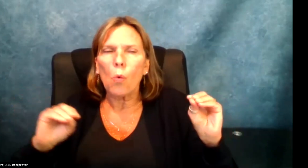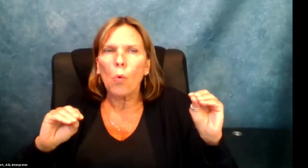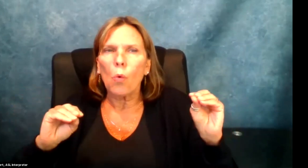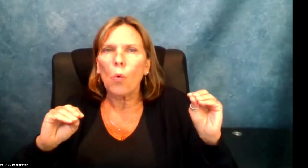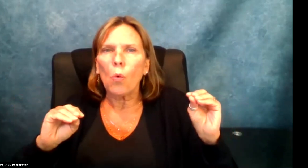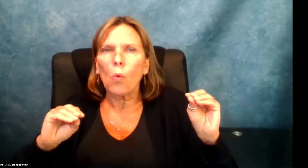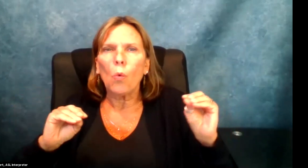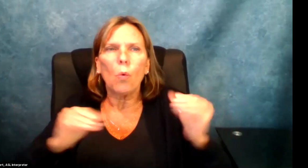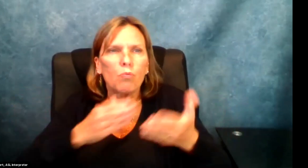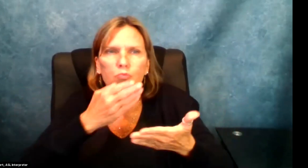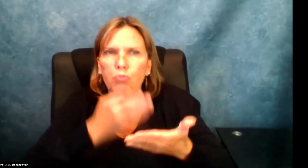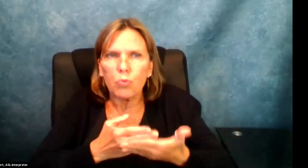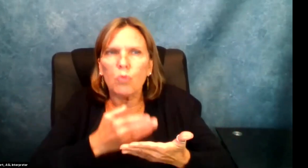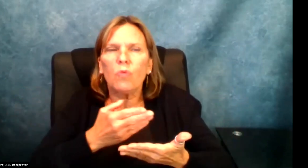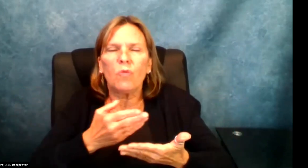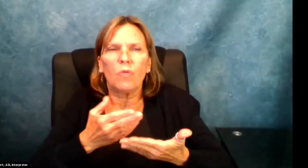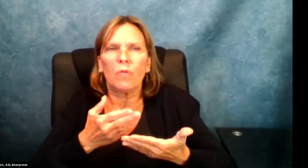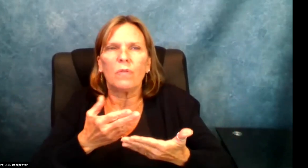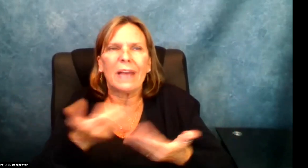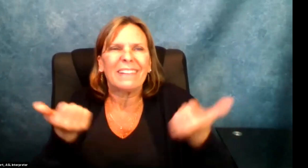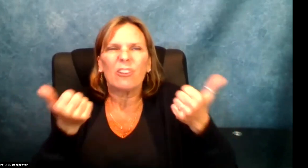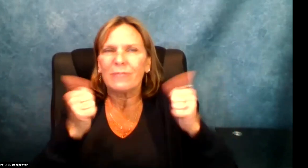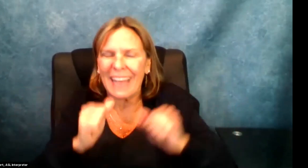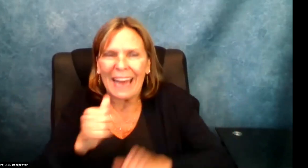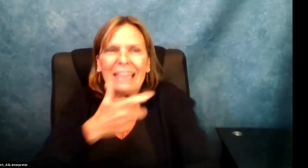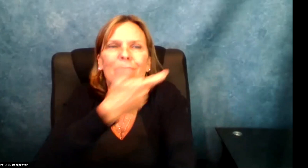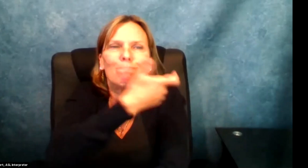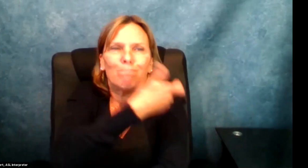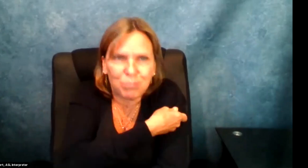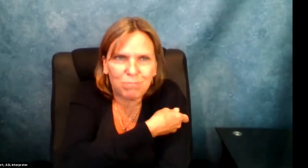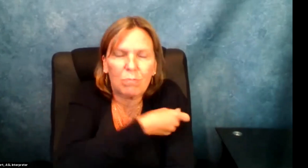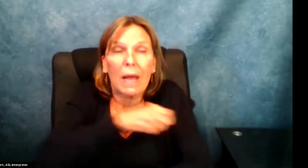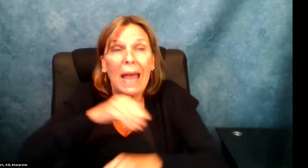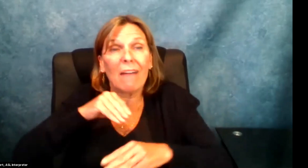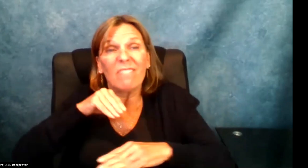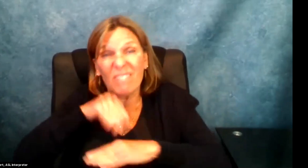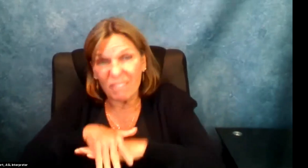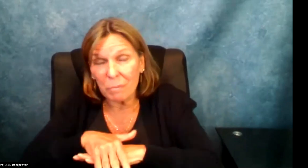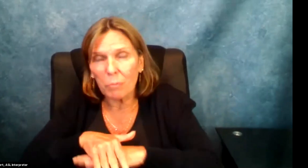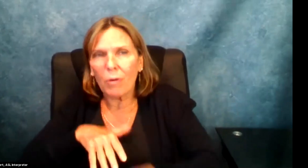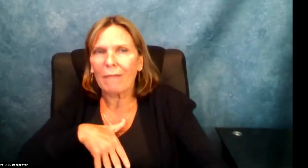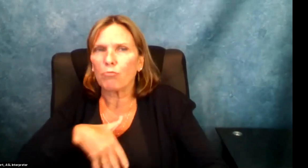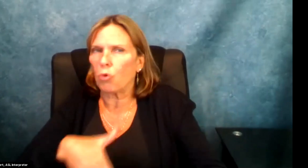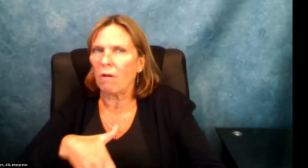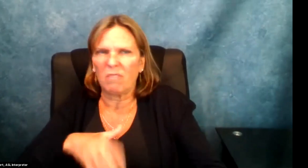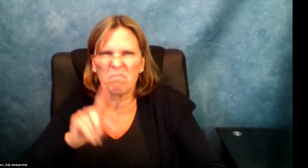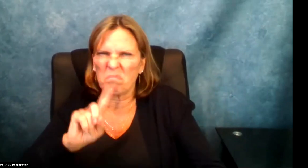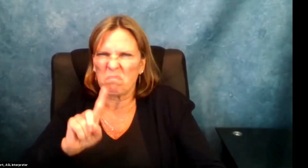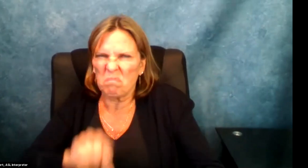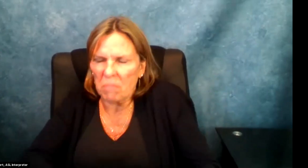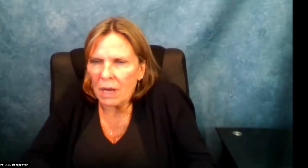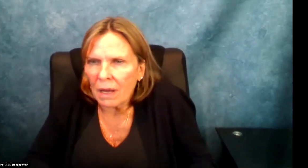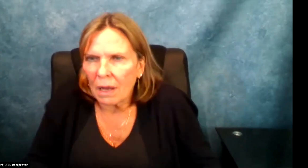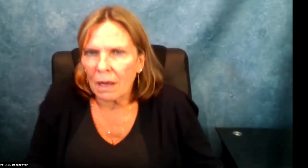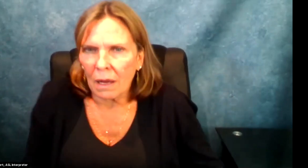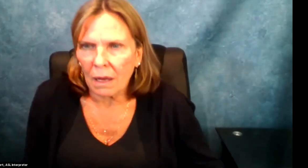I will pass it on to Dr. Johnson if she's willing to say a few words about it. Yep, I would actually absolutely agree with that. And that was